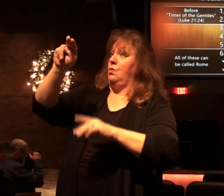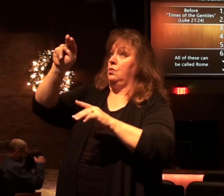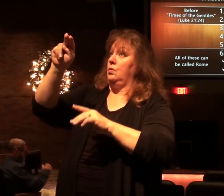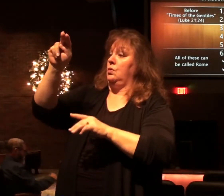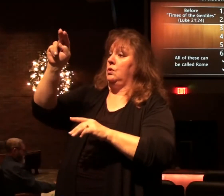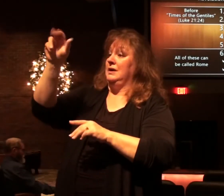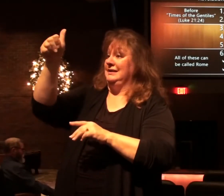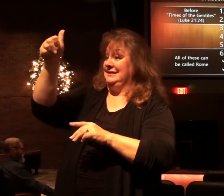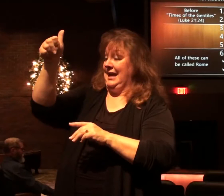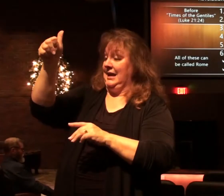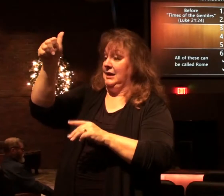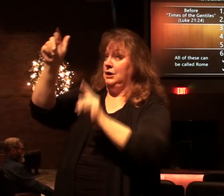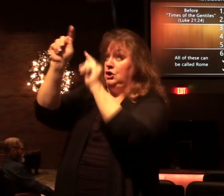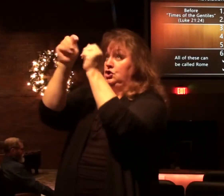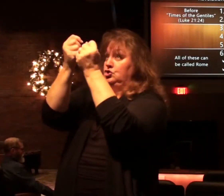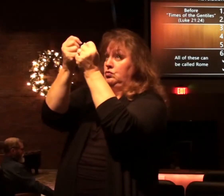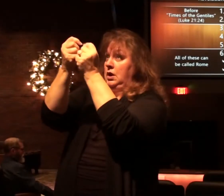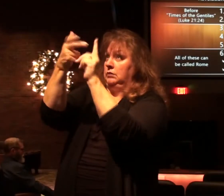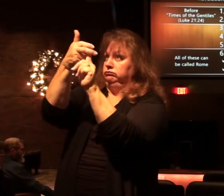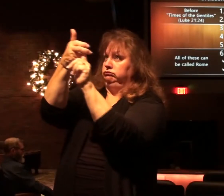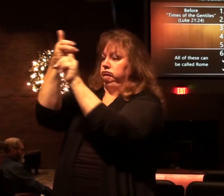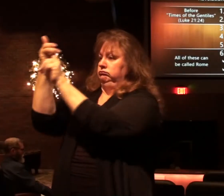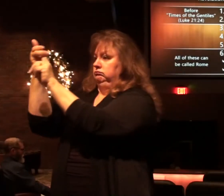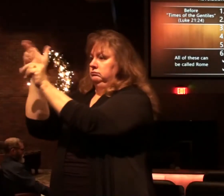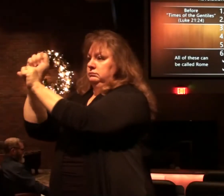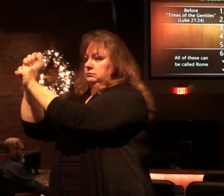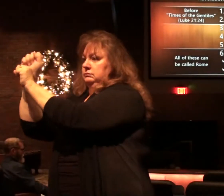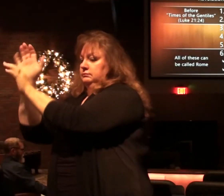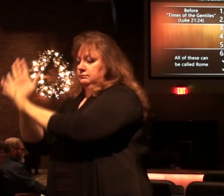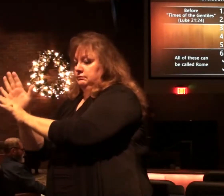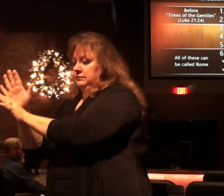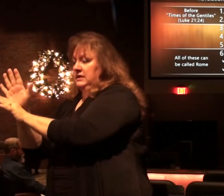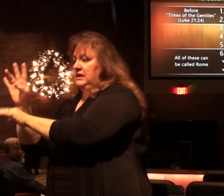into captivity in 722 BC.